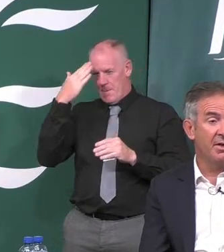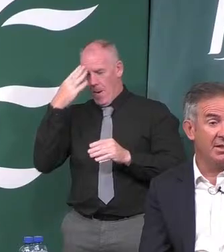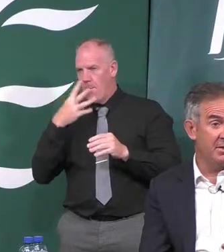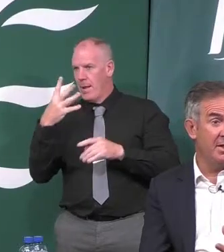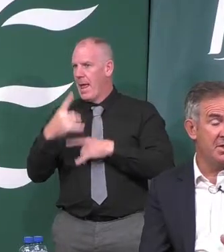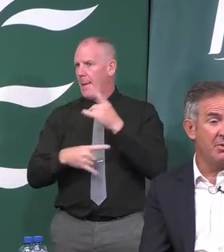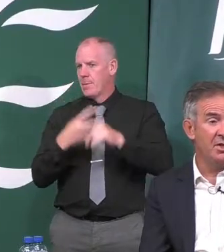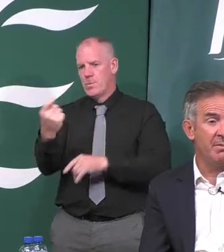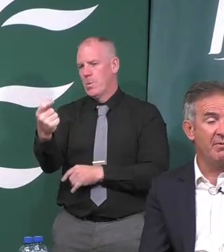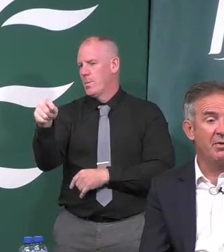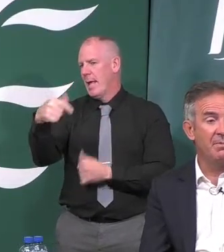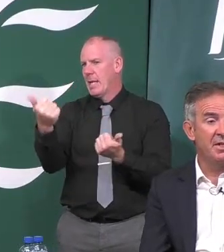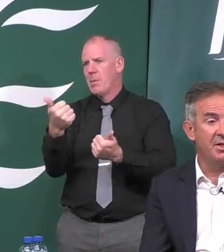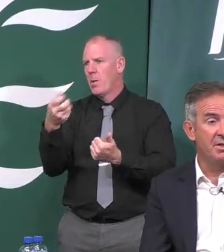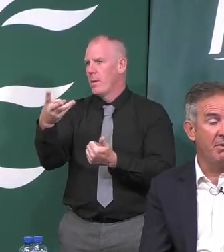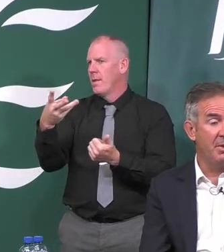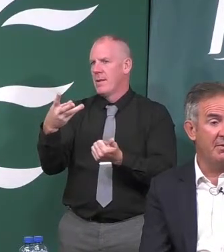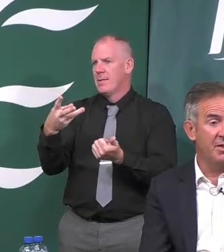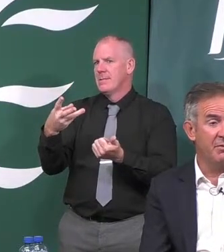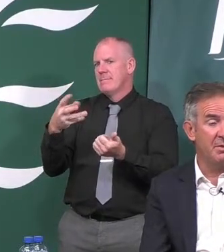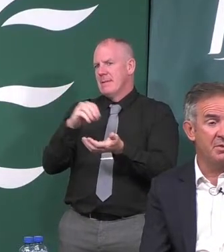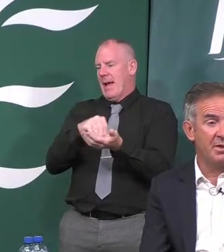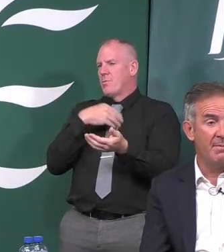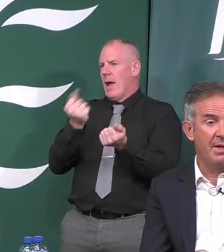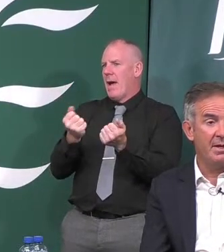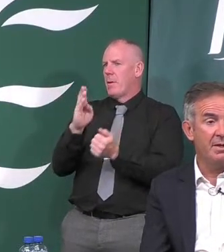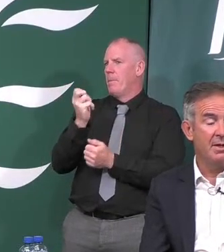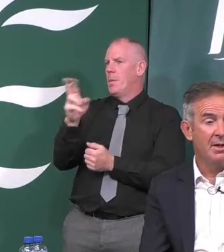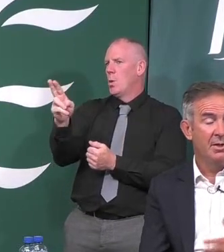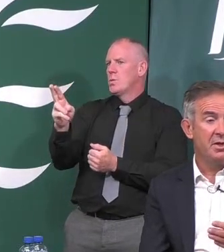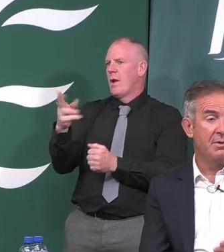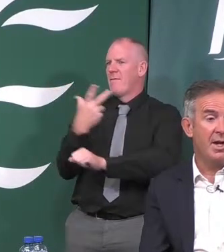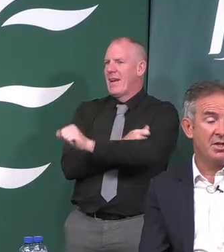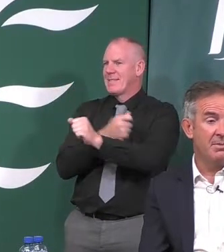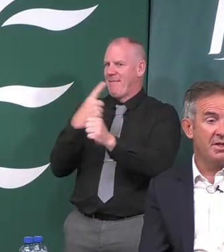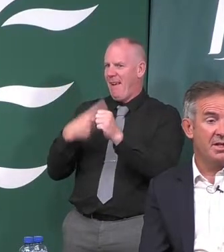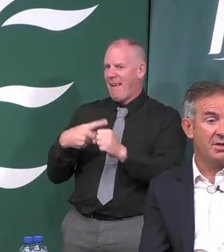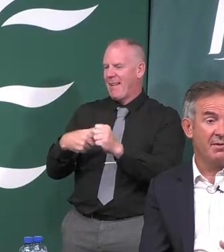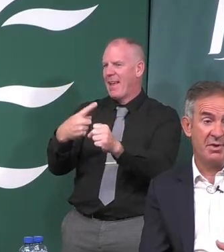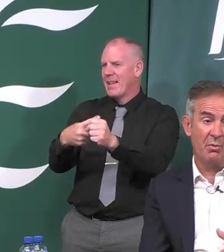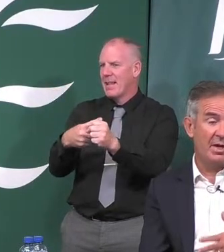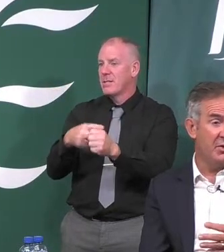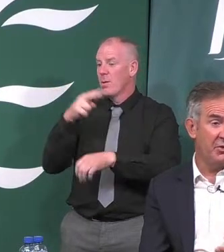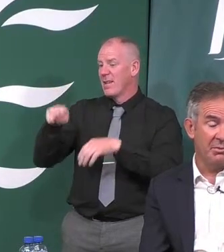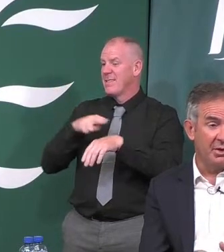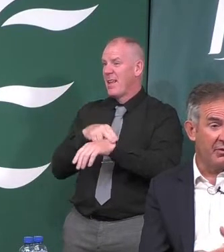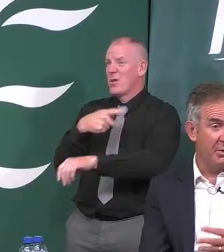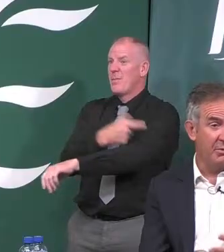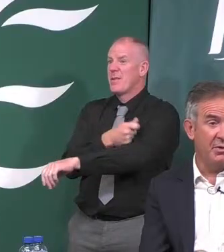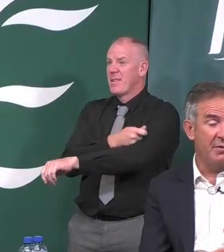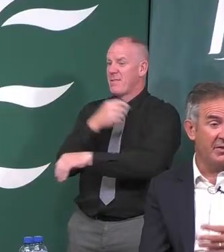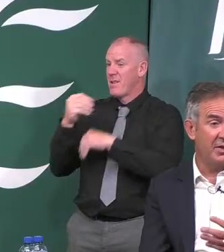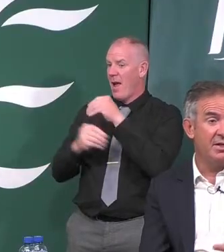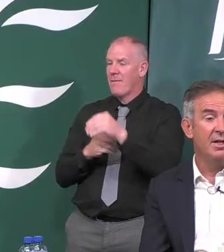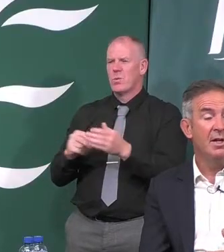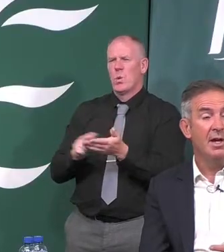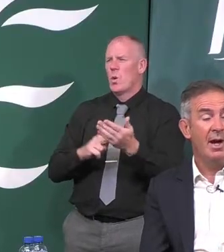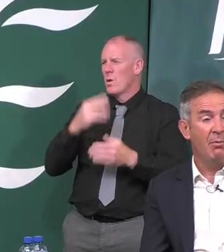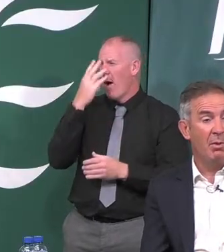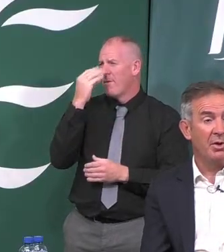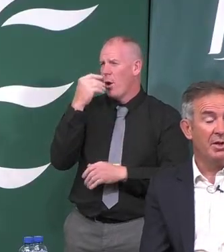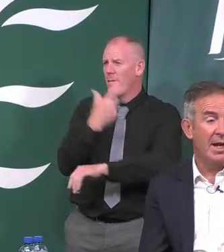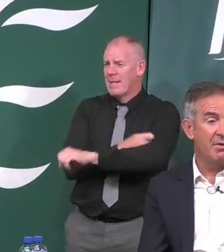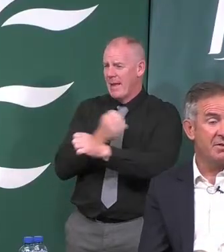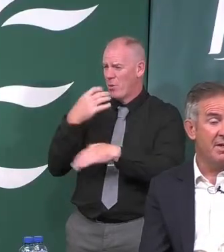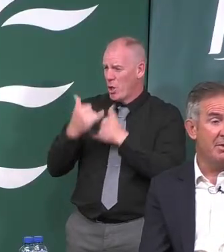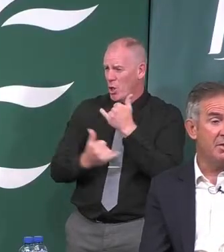to come along, Craig, that in some way, shape or form, potentially we would have to have a booster campaign. So, our National Immunisation Officer are well used to running through the flu vaccine,